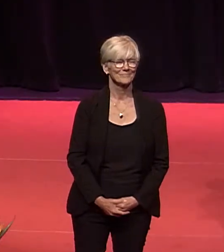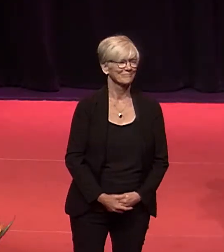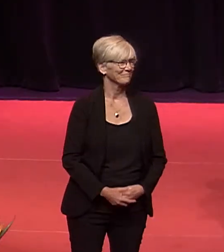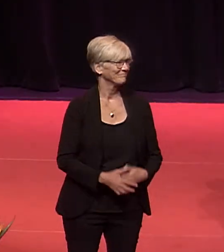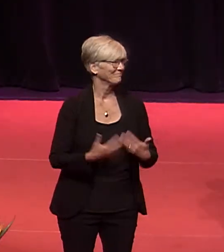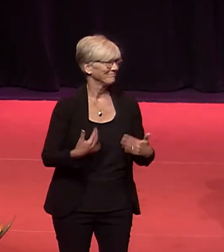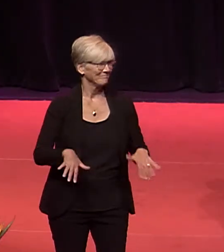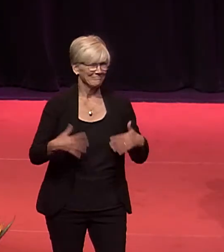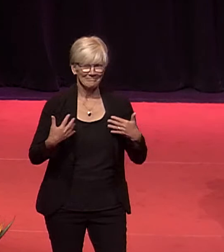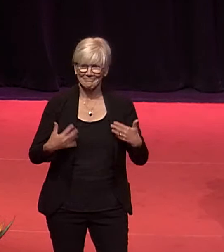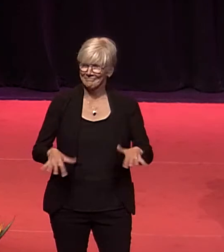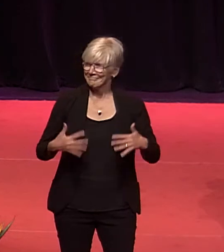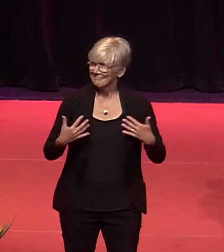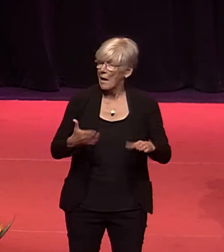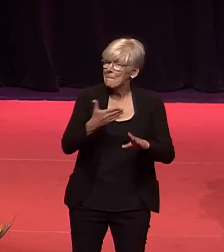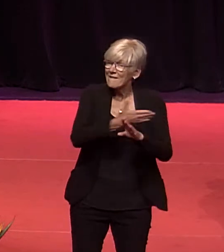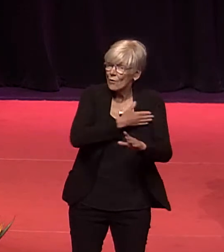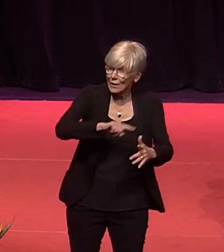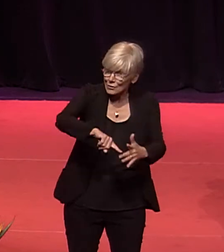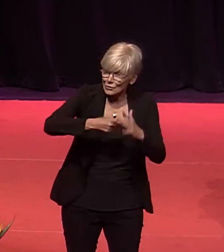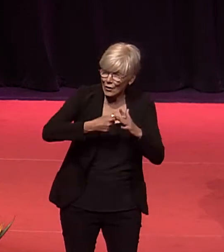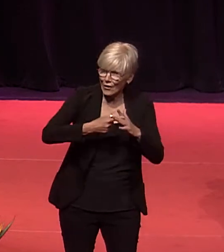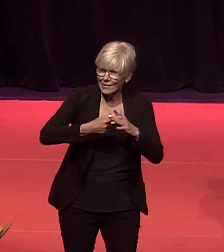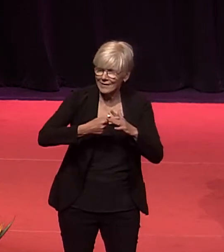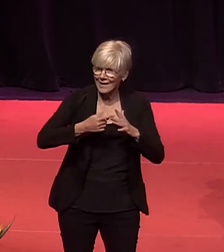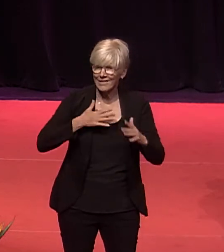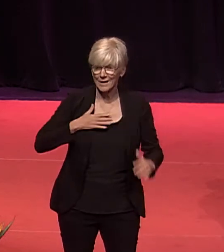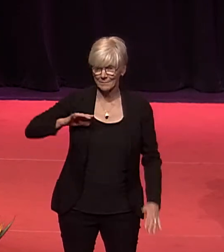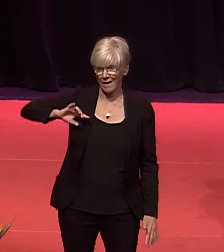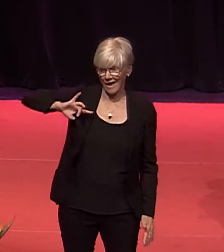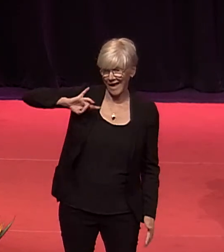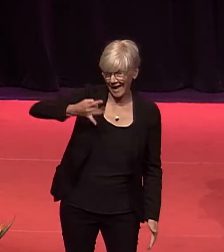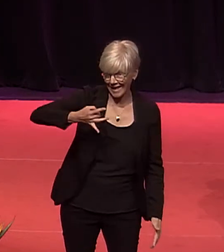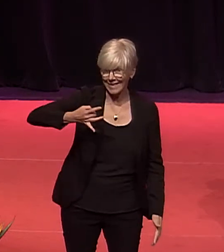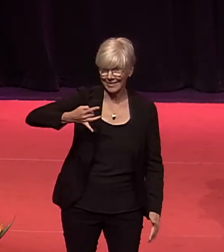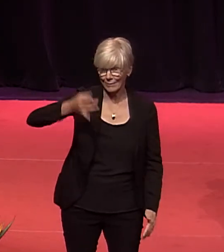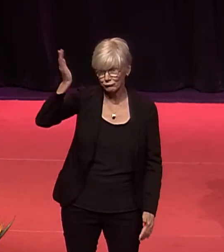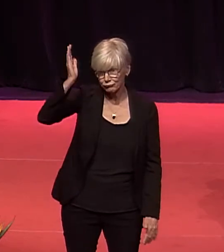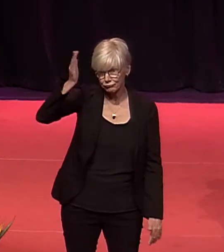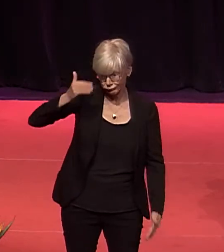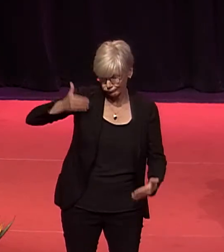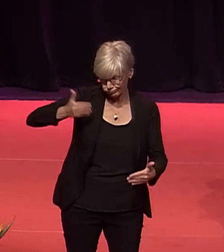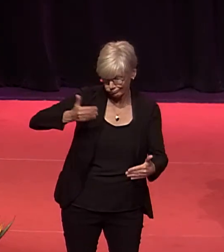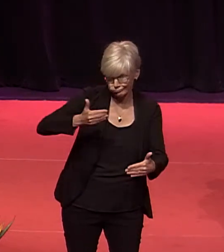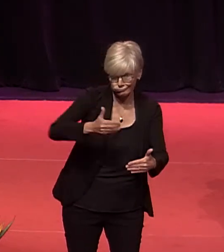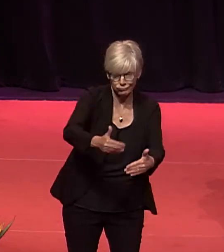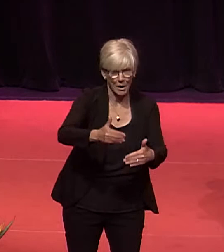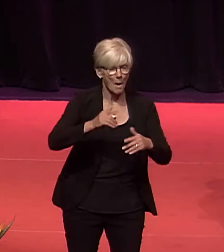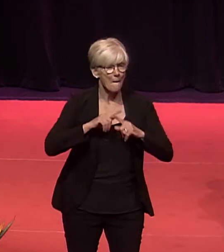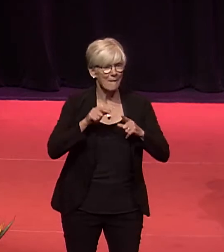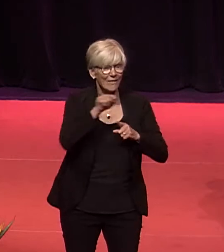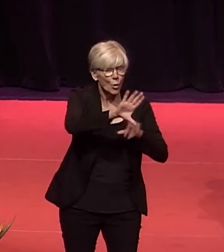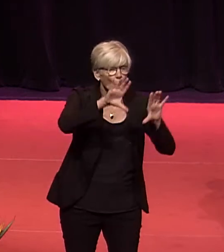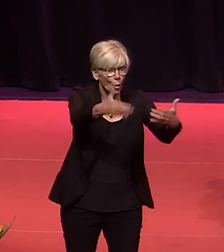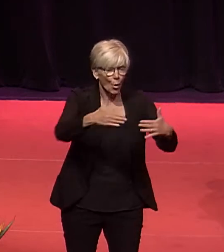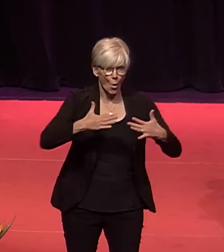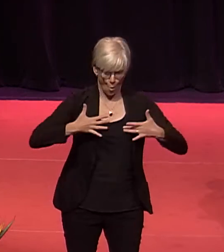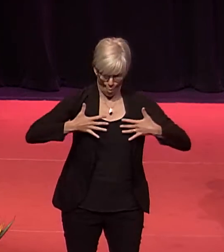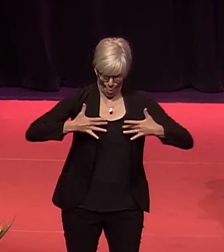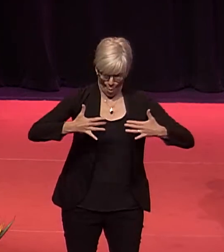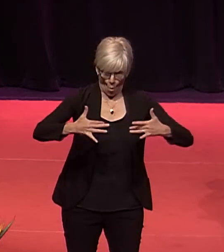Wow. Before I start my speech, this is my 8th time delivering speech to the grads, but the energy I received from this group is the